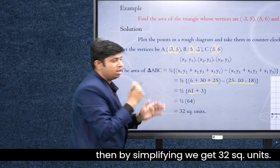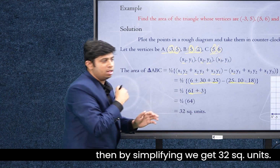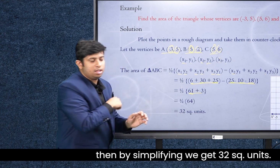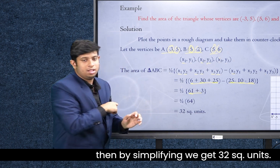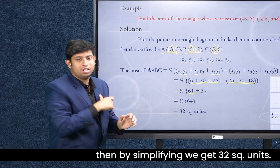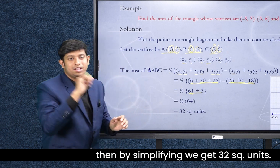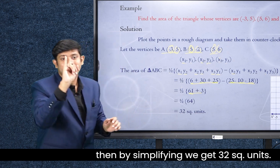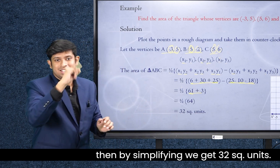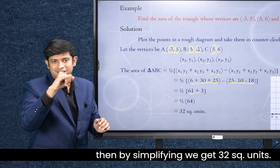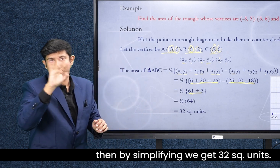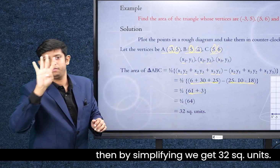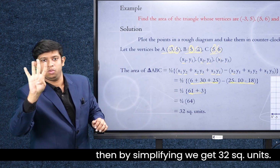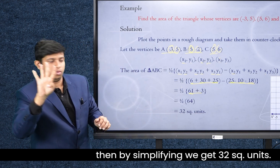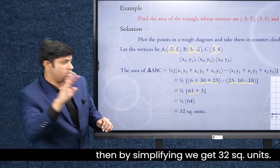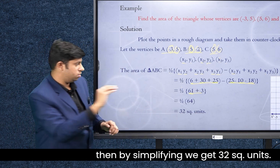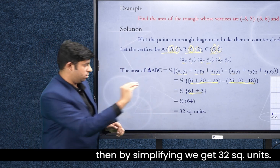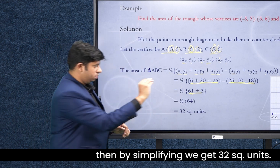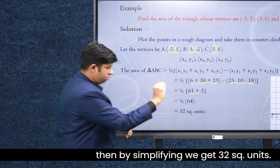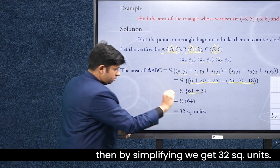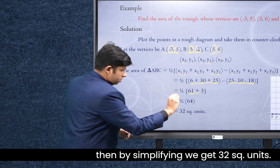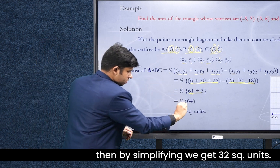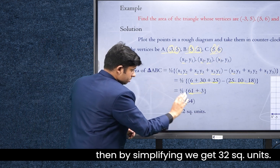Then by simplifying, we get 32 square units.